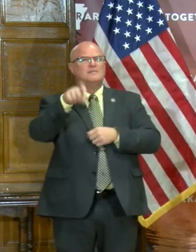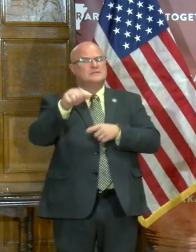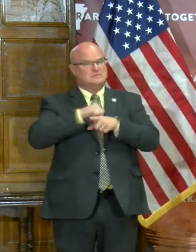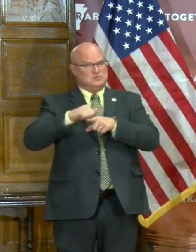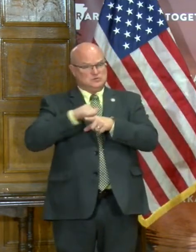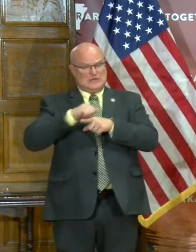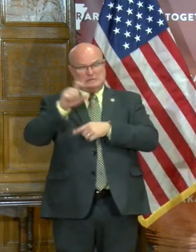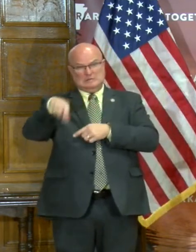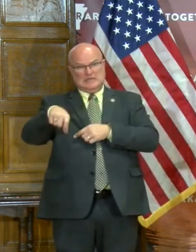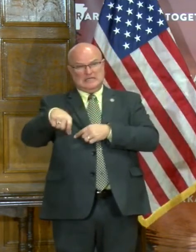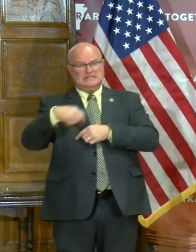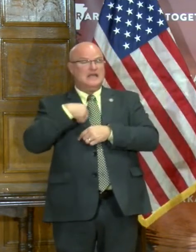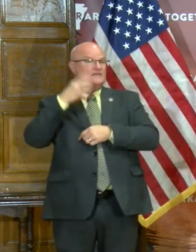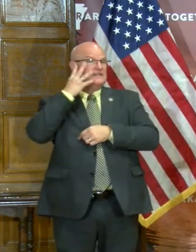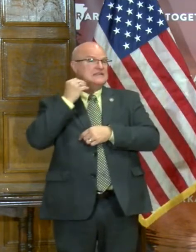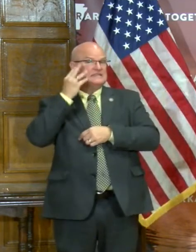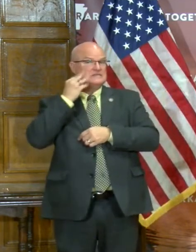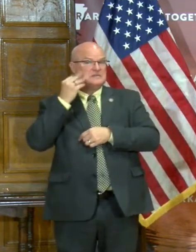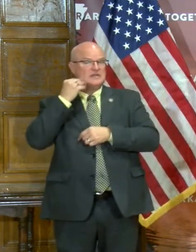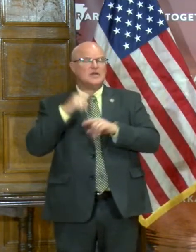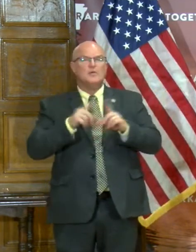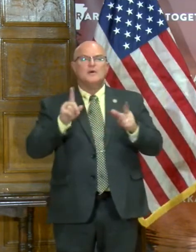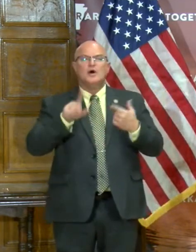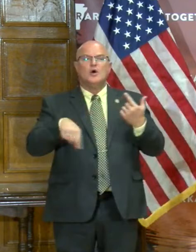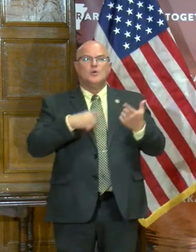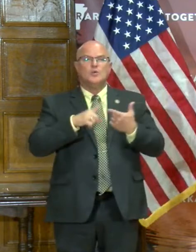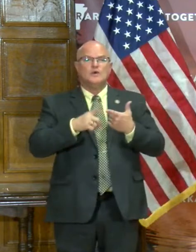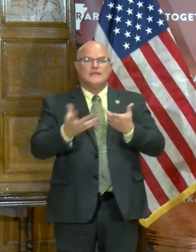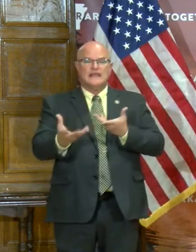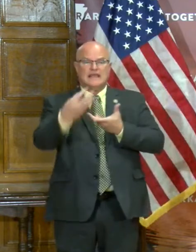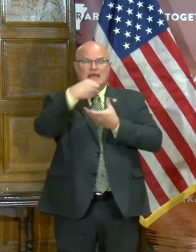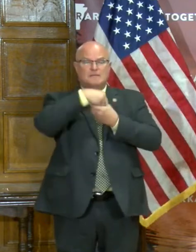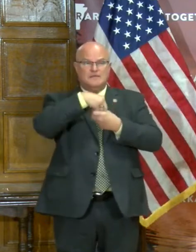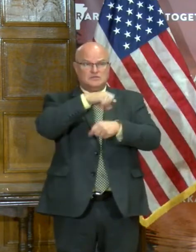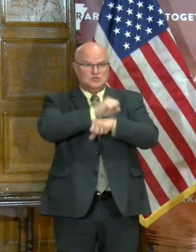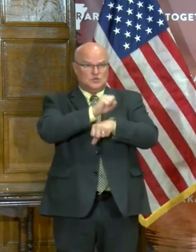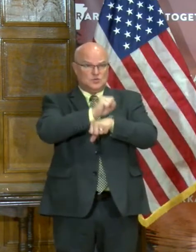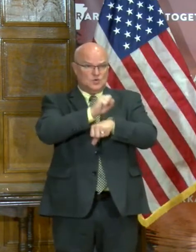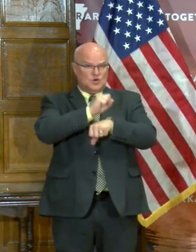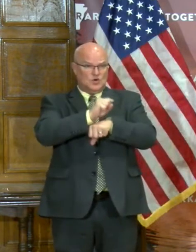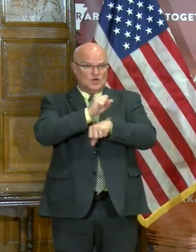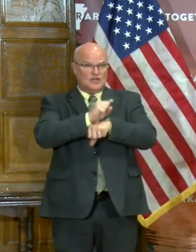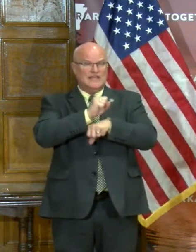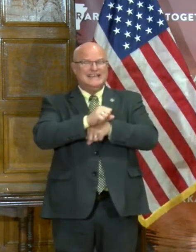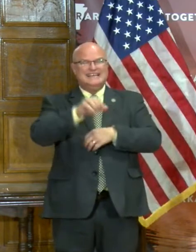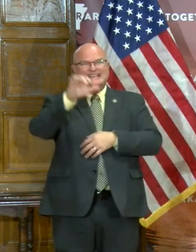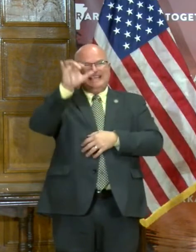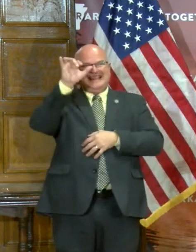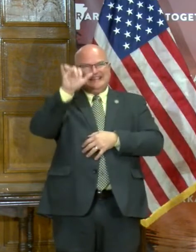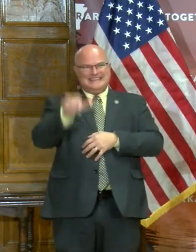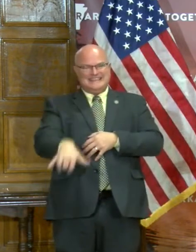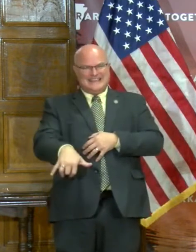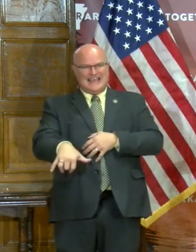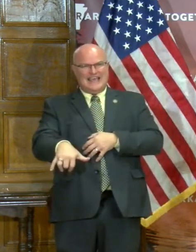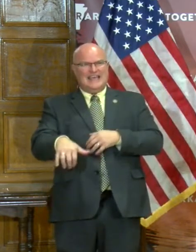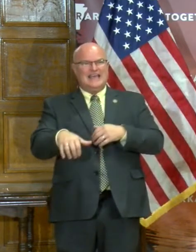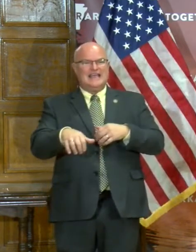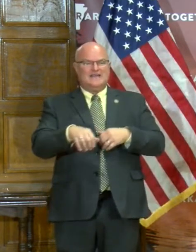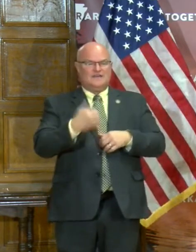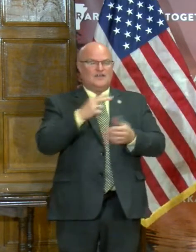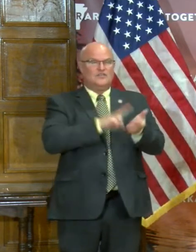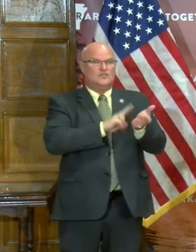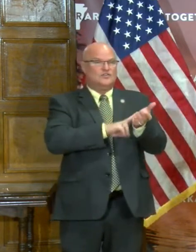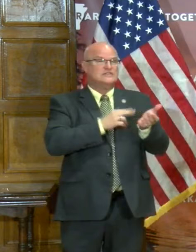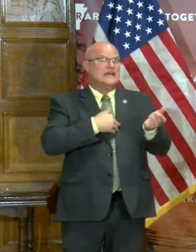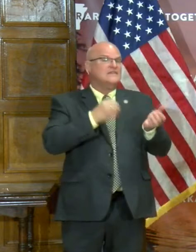trained. They have to have experience. But whenever they come into the workforce, that frees up others that